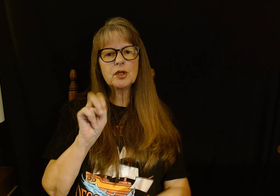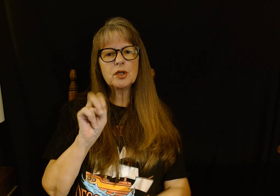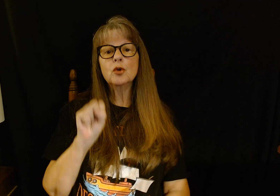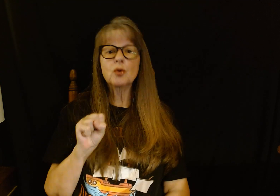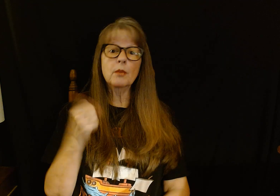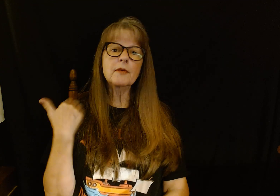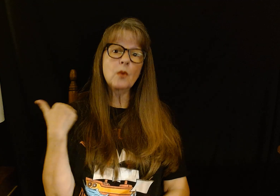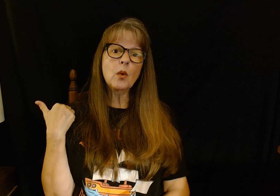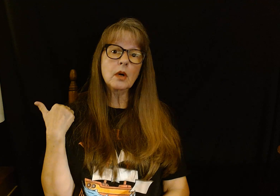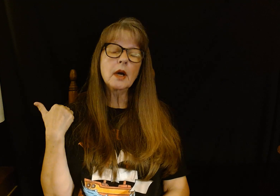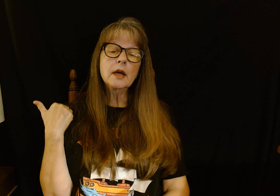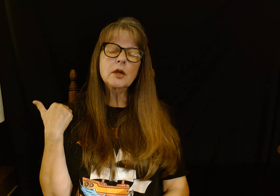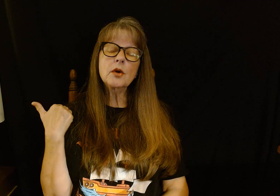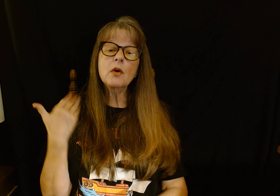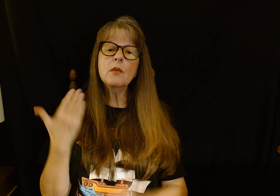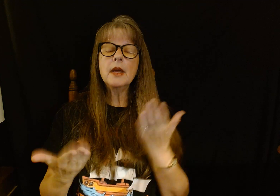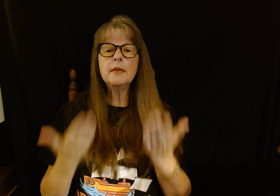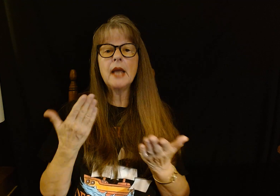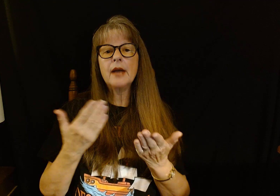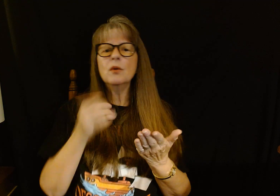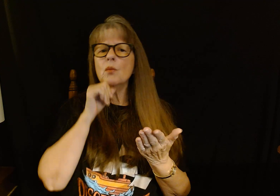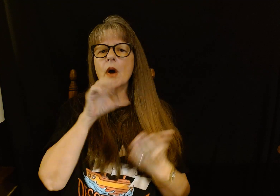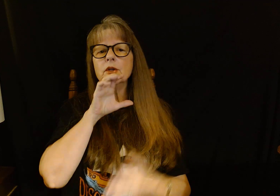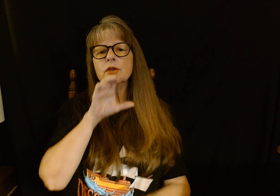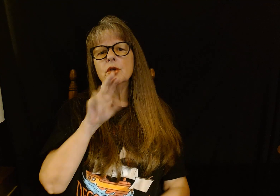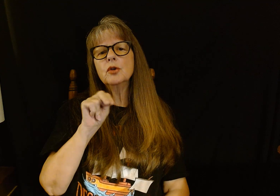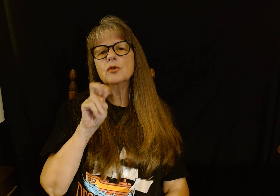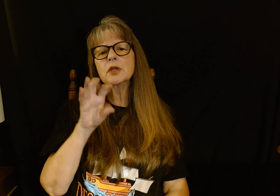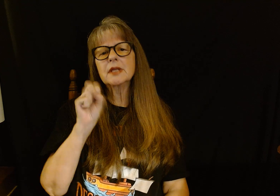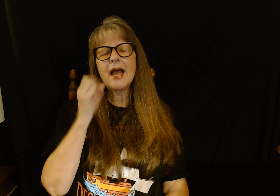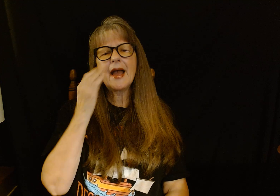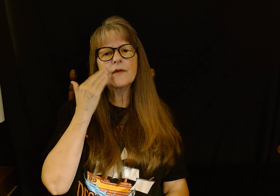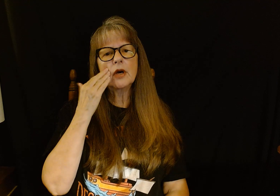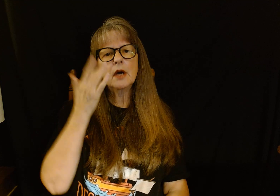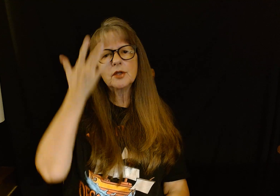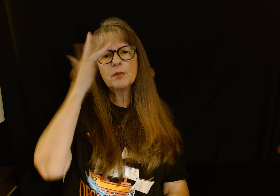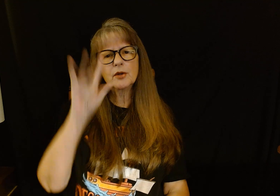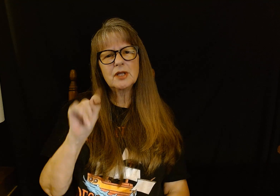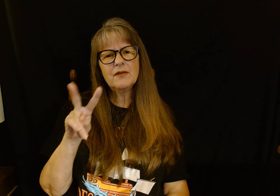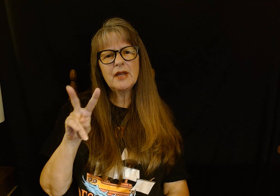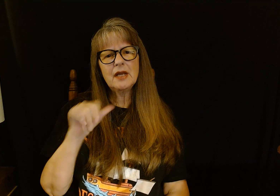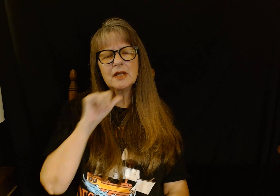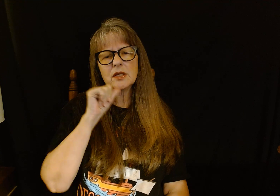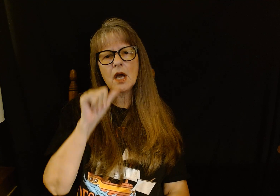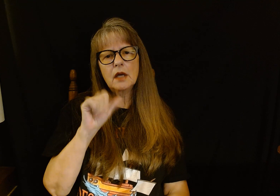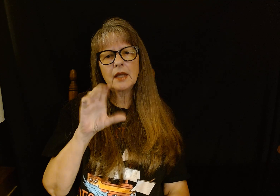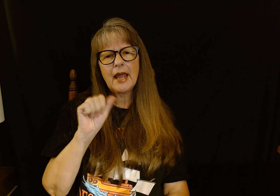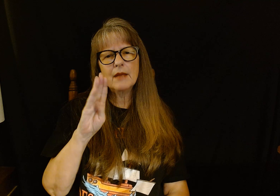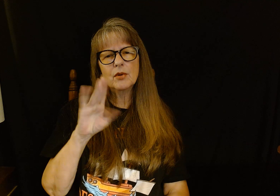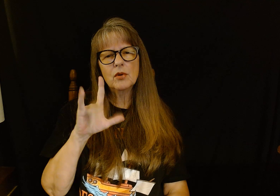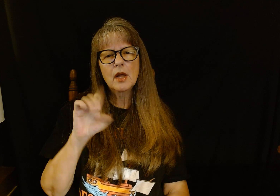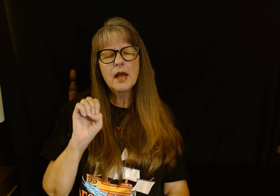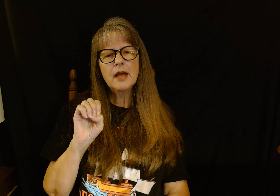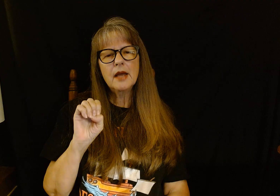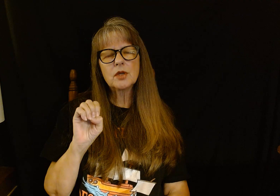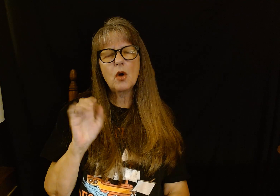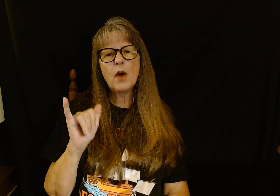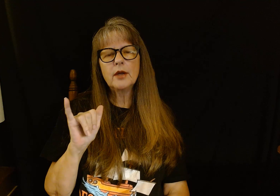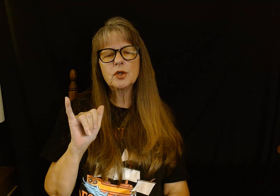news, or before, maybe I don't watch the news because I have a smart TV and it's not cable. And so I just kind